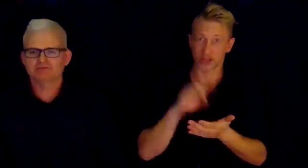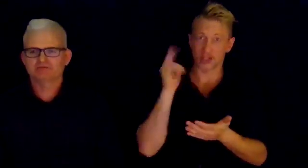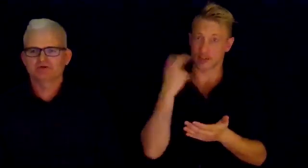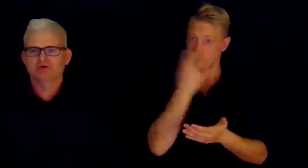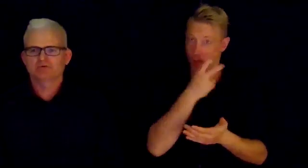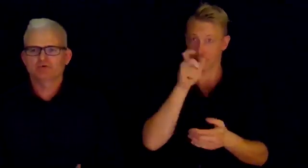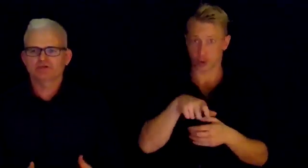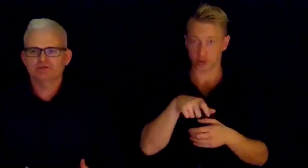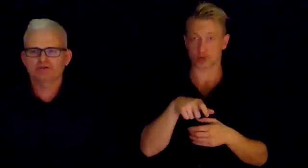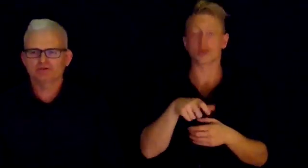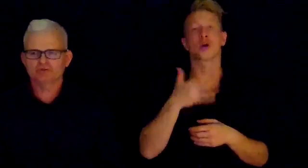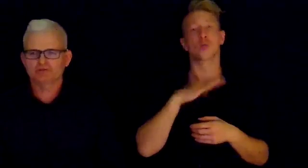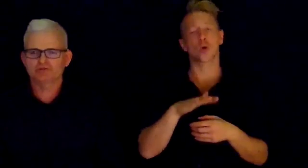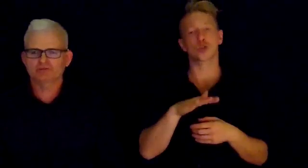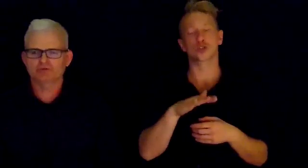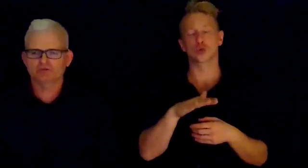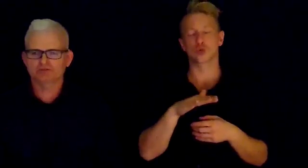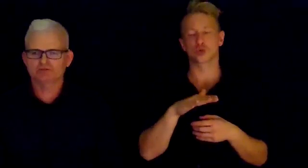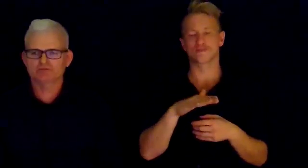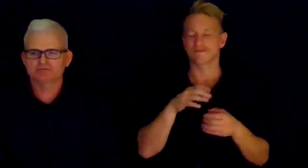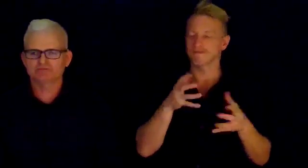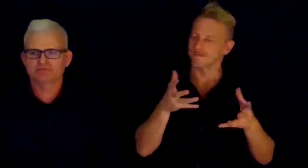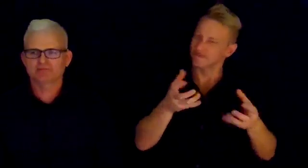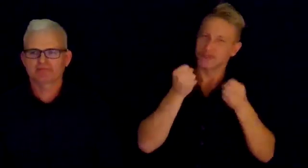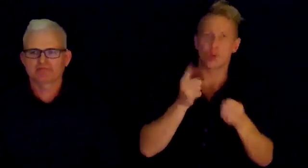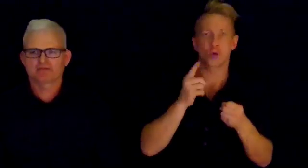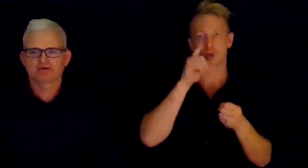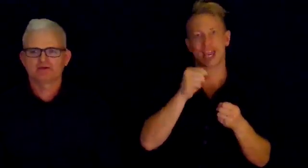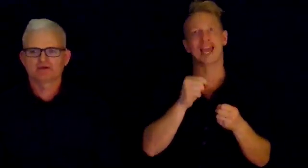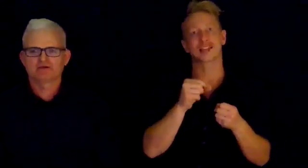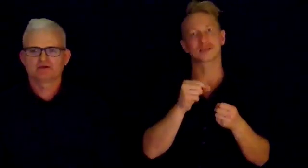out of what you can do with your supports.